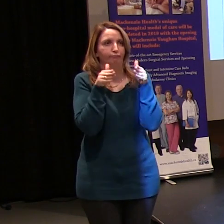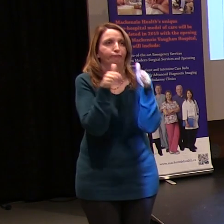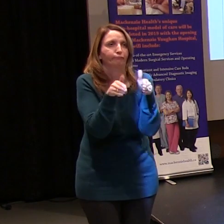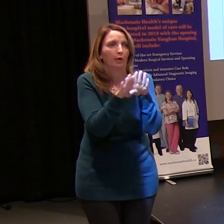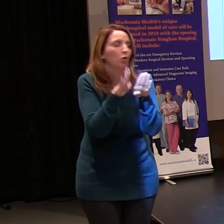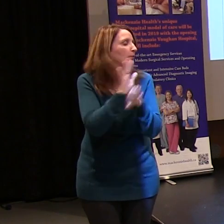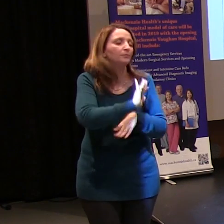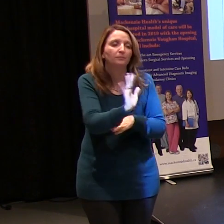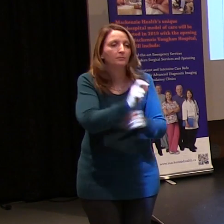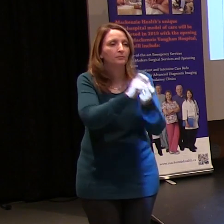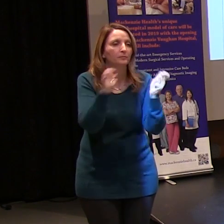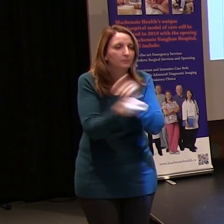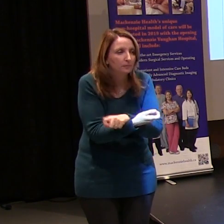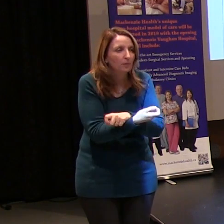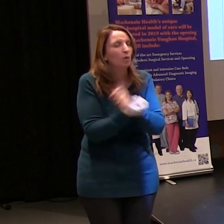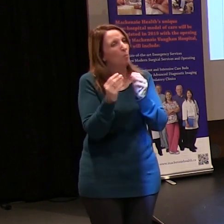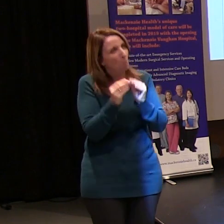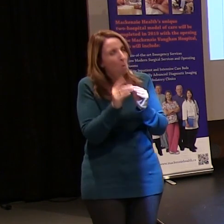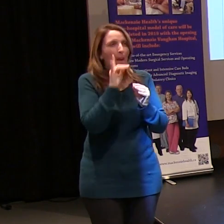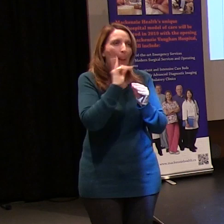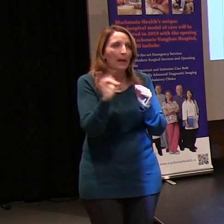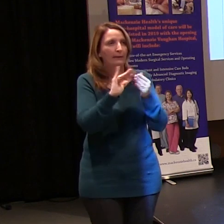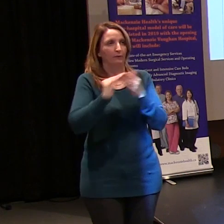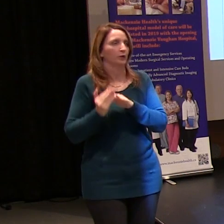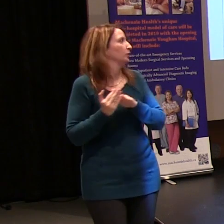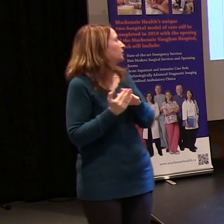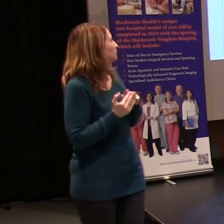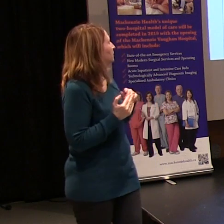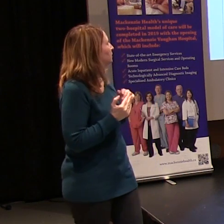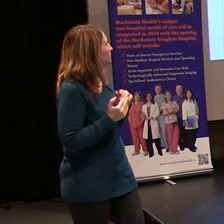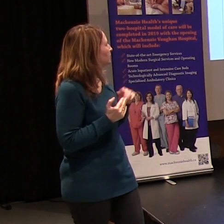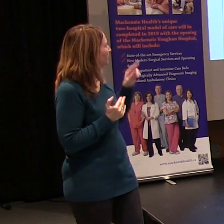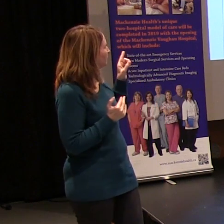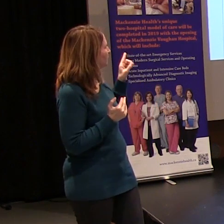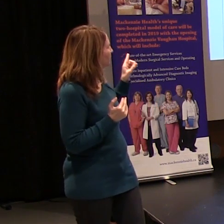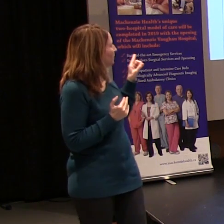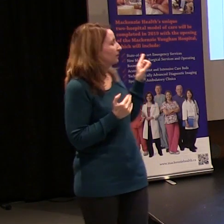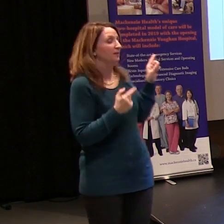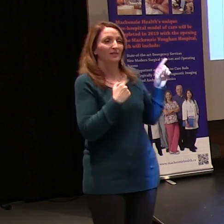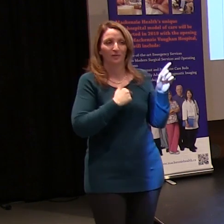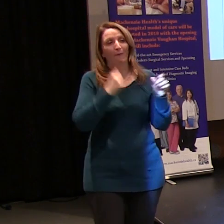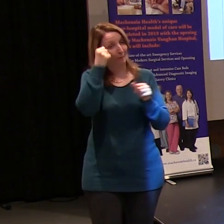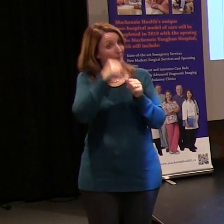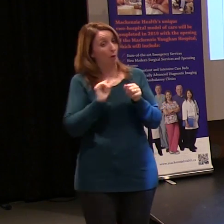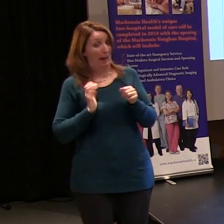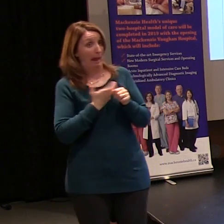a village. And just, you know, imagine a little bit, that's what we're doing 24/7, imagining